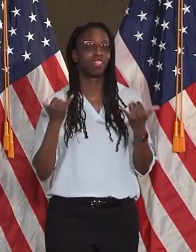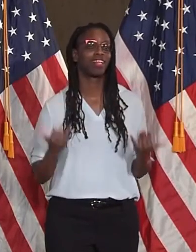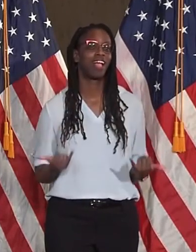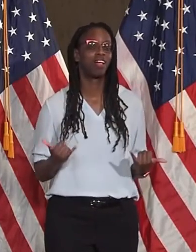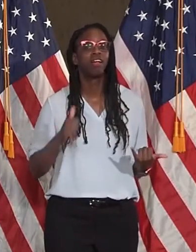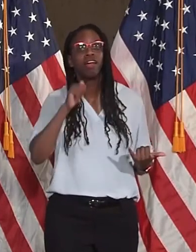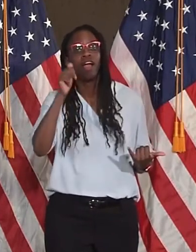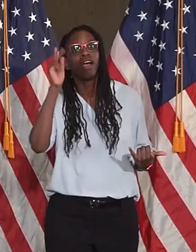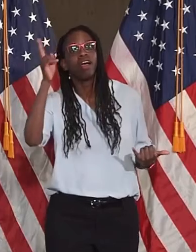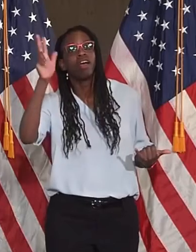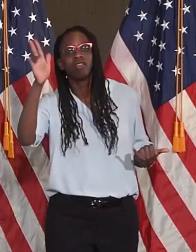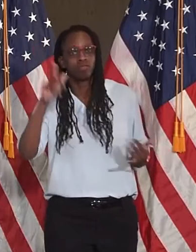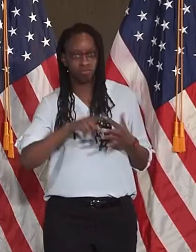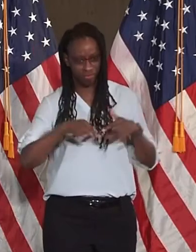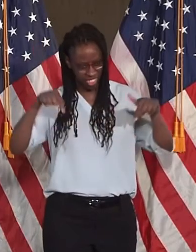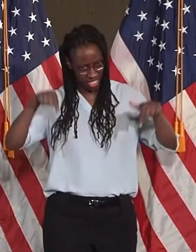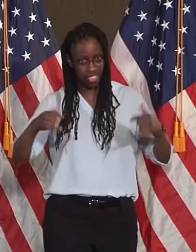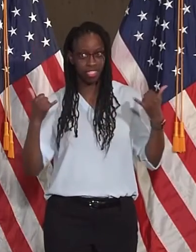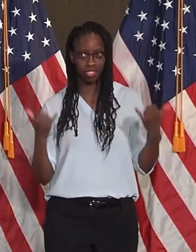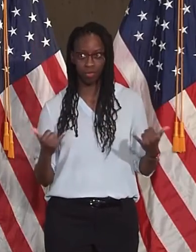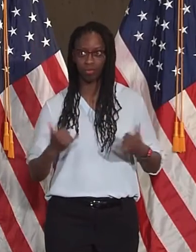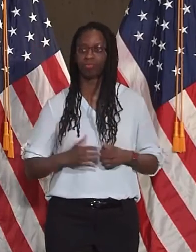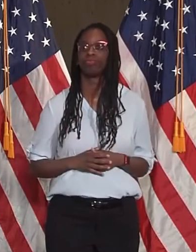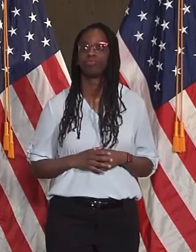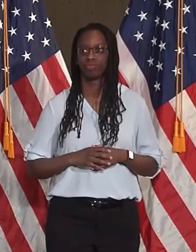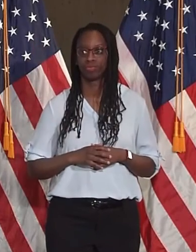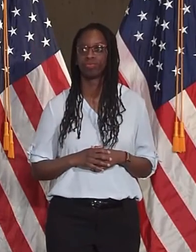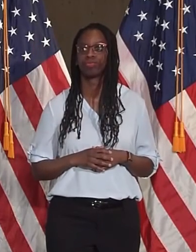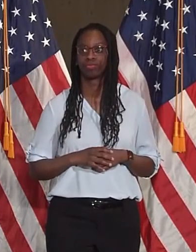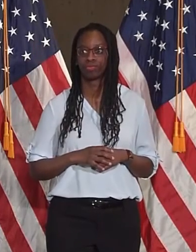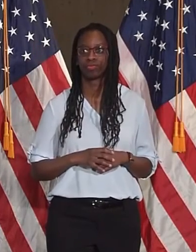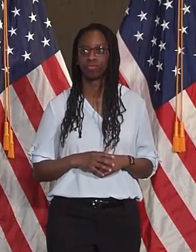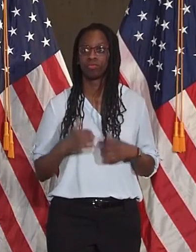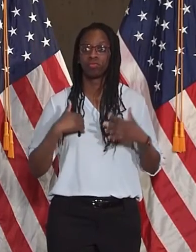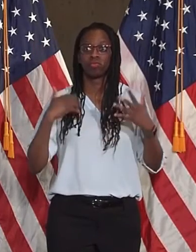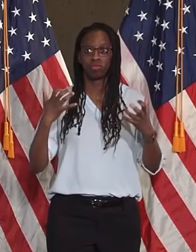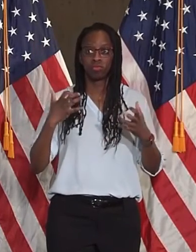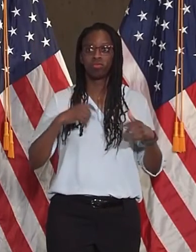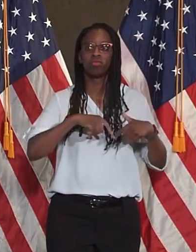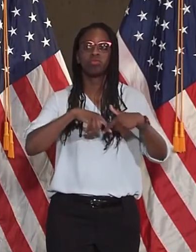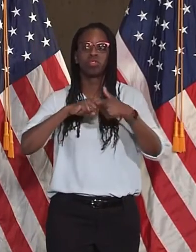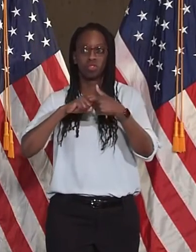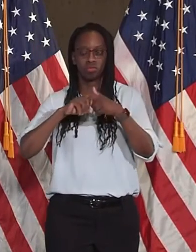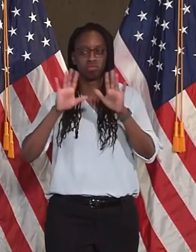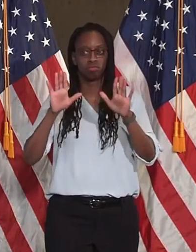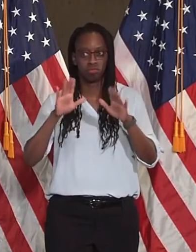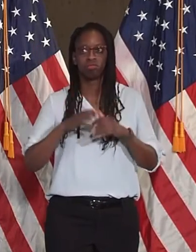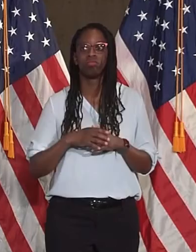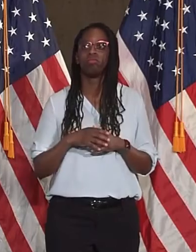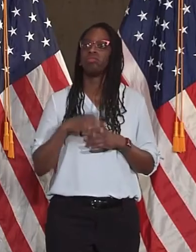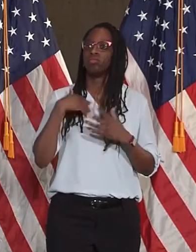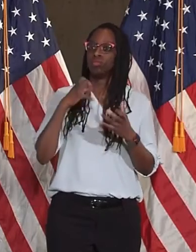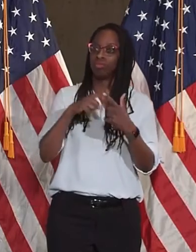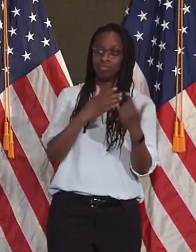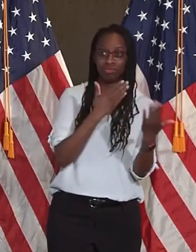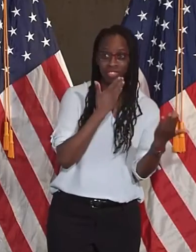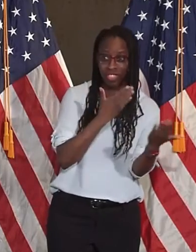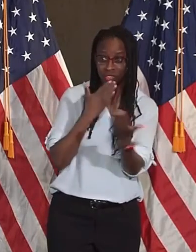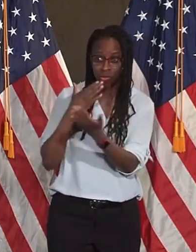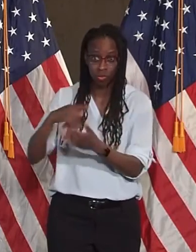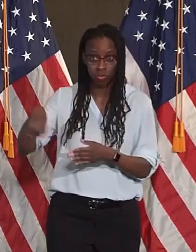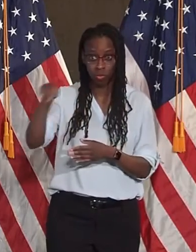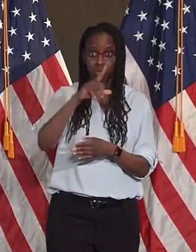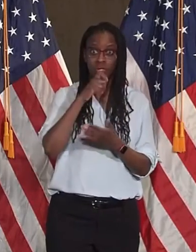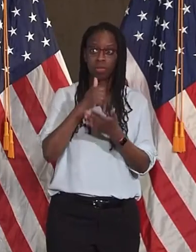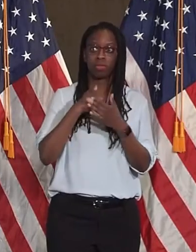administration, I want to pause and thank my incredible transition committee and staff for all you have done on behalf